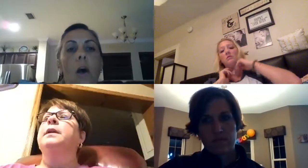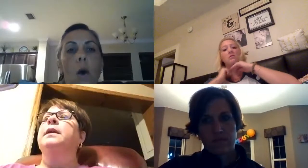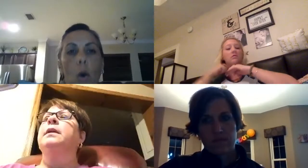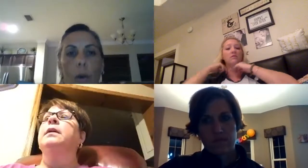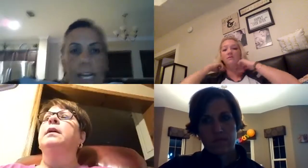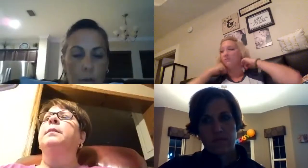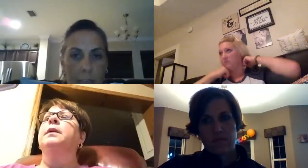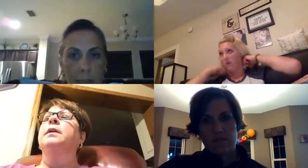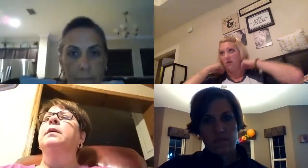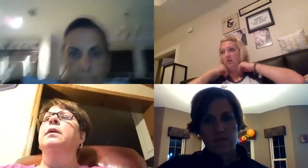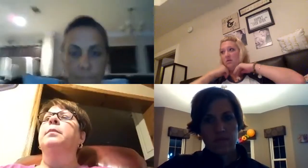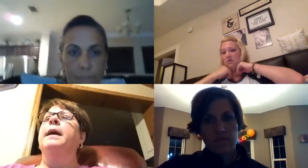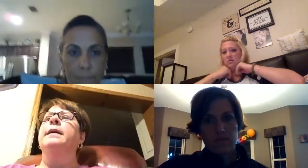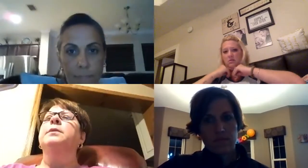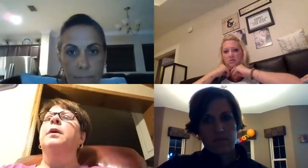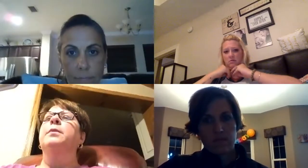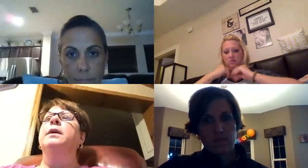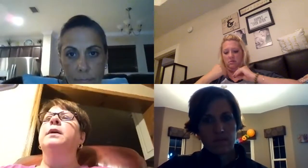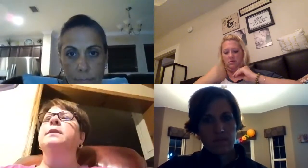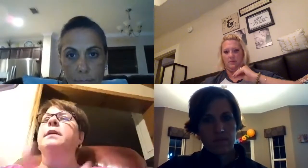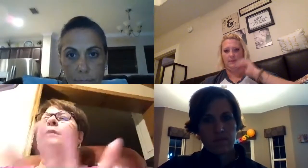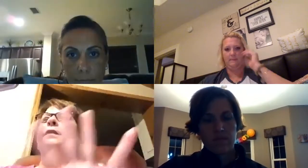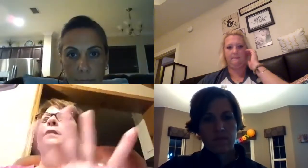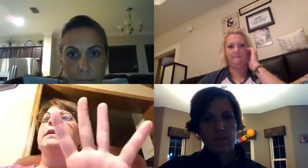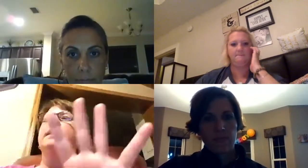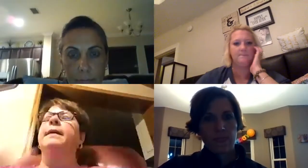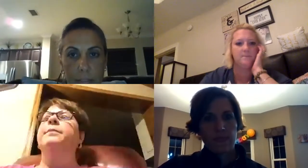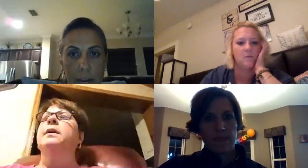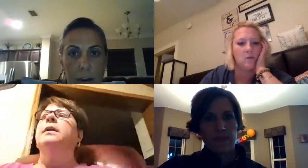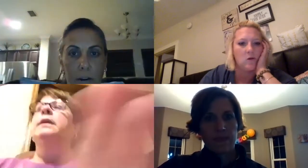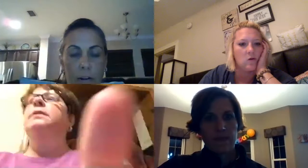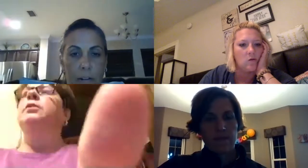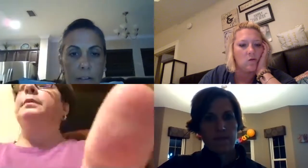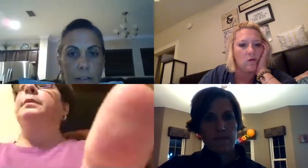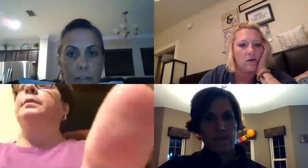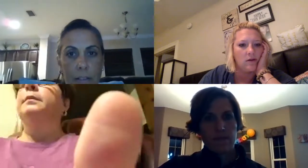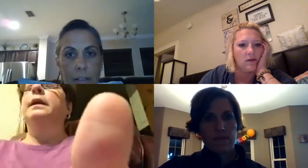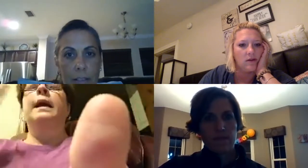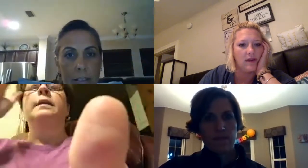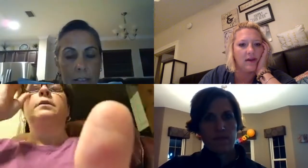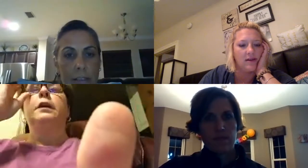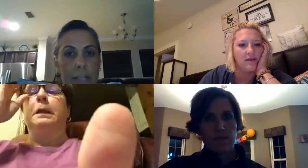Probably I'm gonna go back to where I was because I feel like it's too busy for me to concentrate.